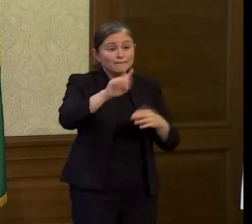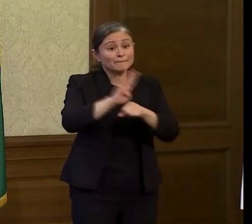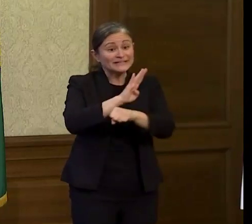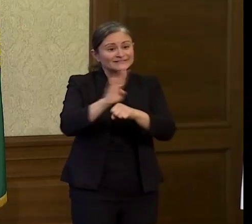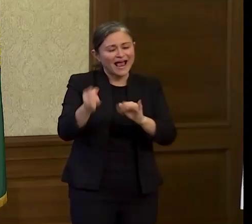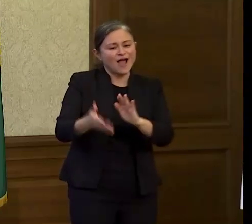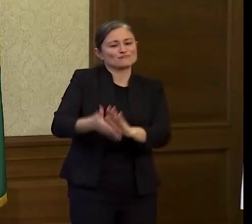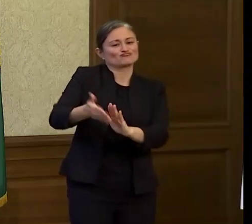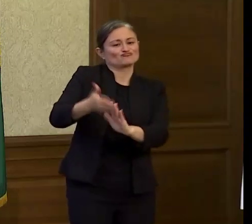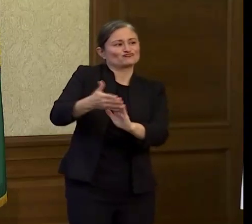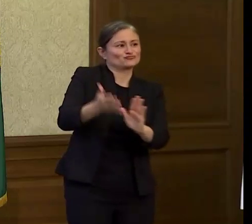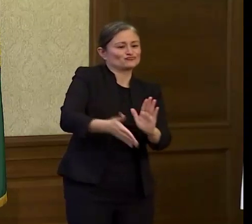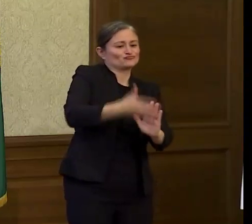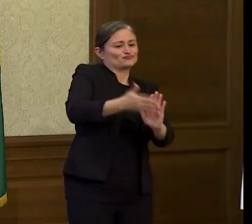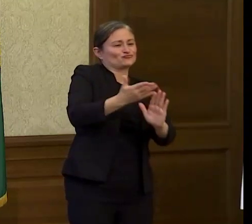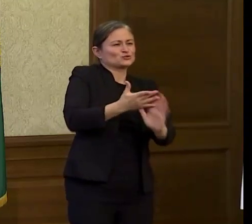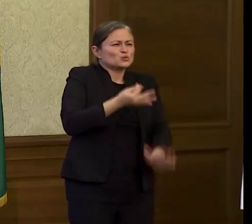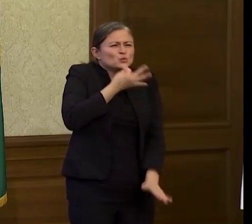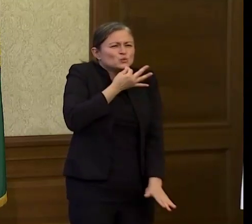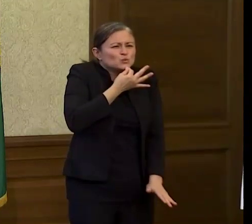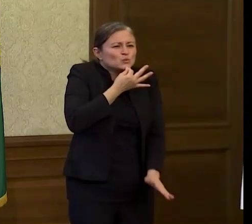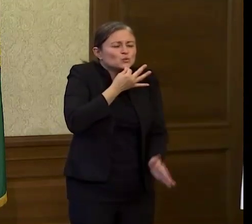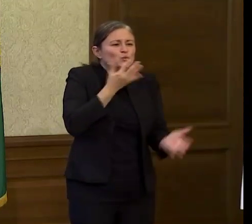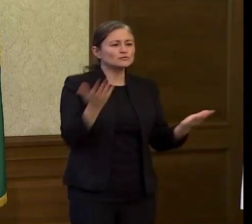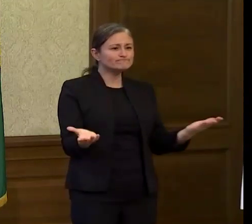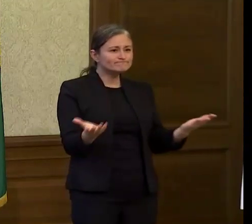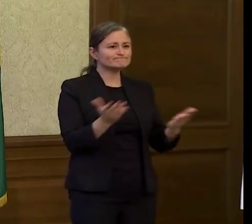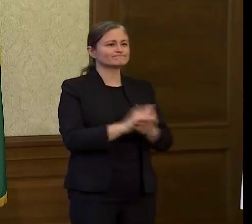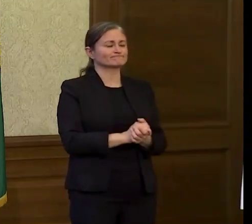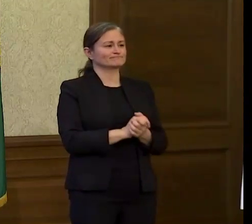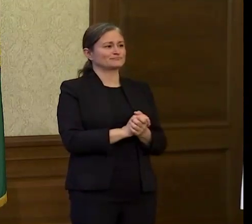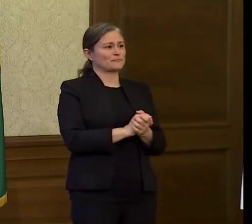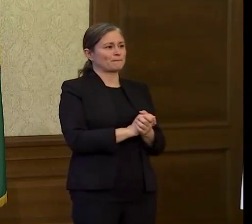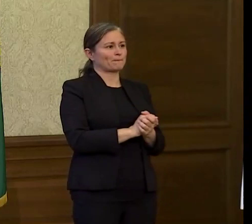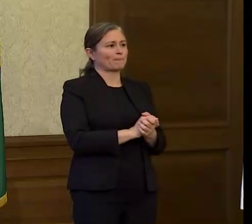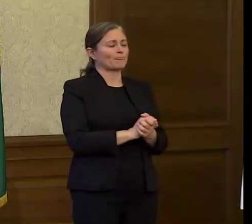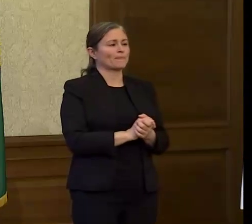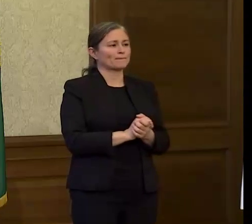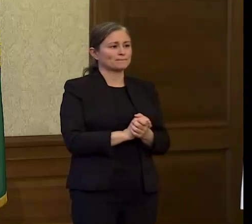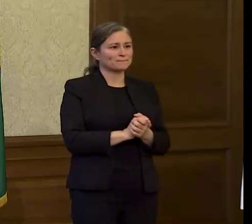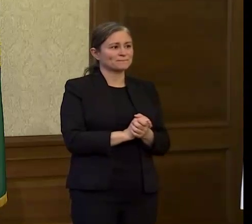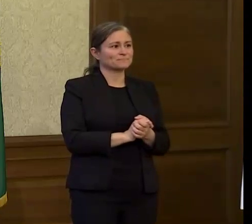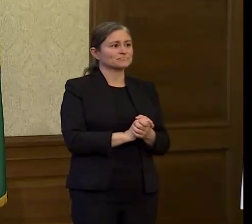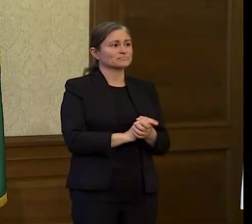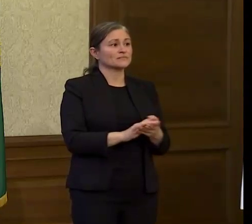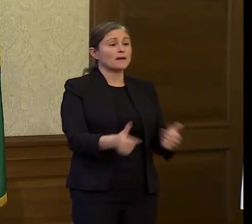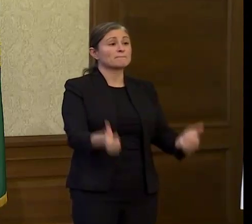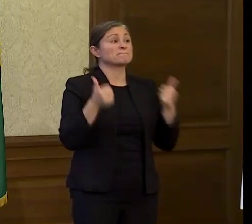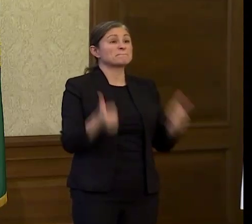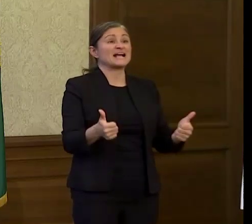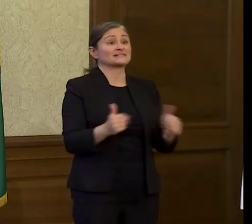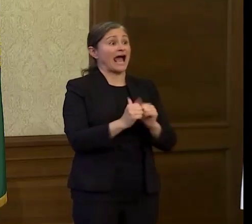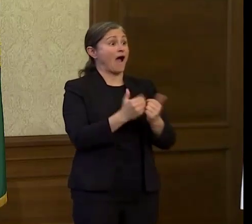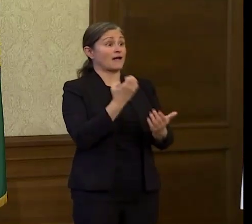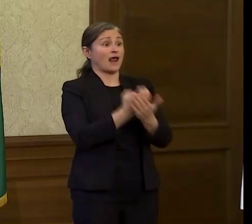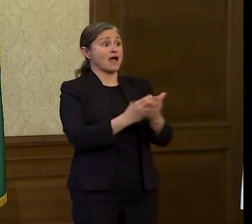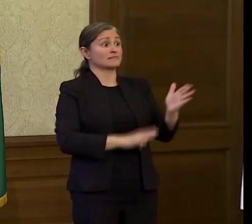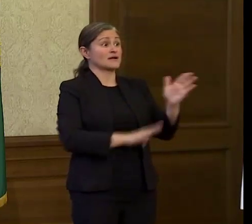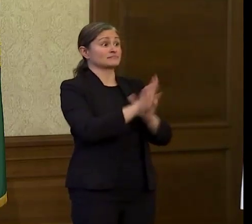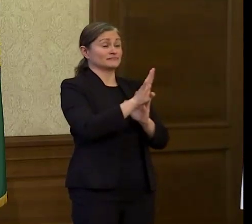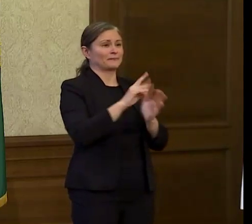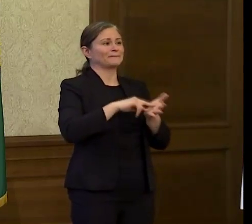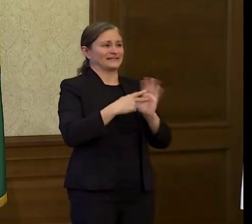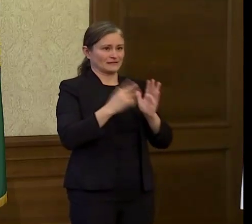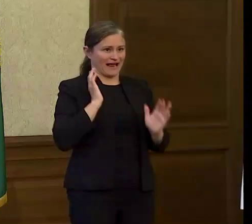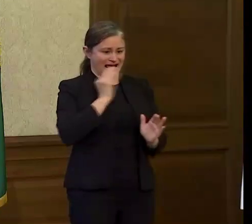as soon as we can. Because the fastest way to economic recovery is for a recovery of our health, which